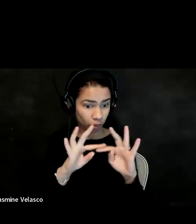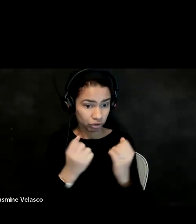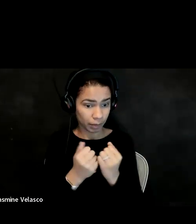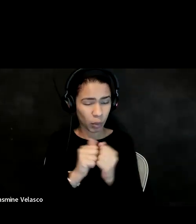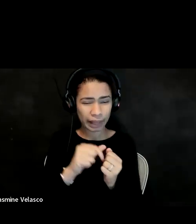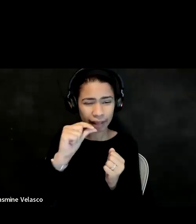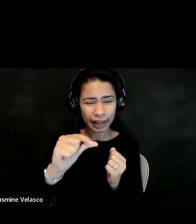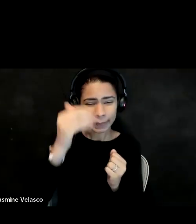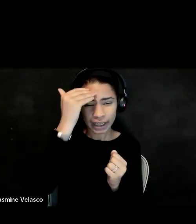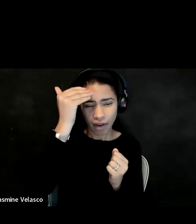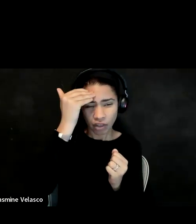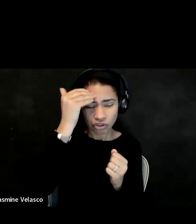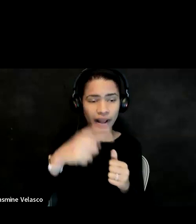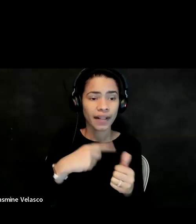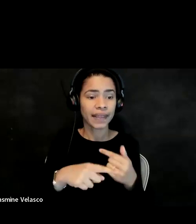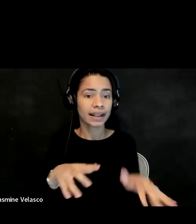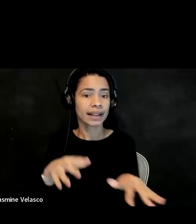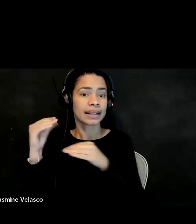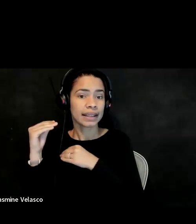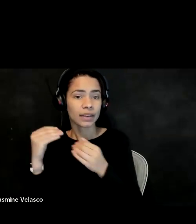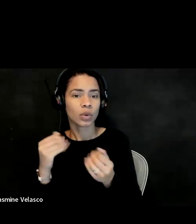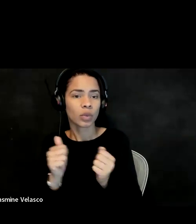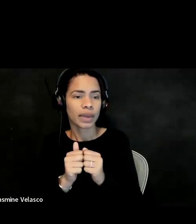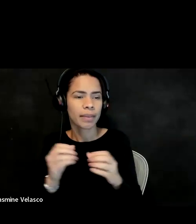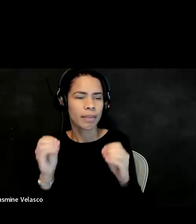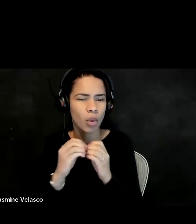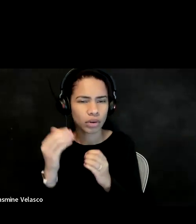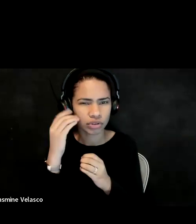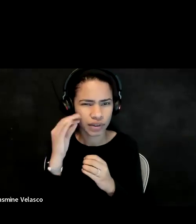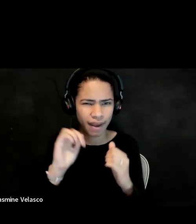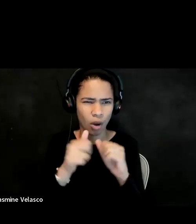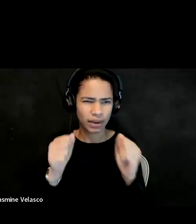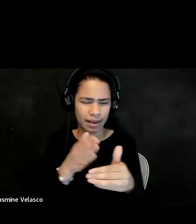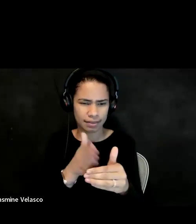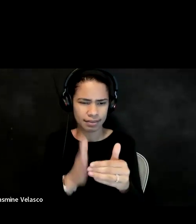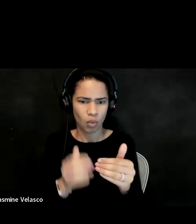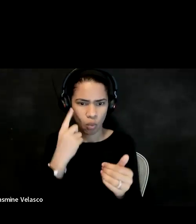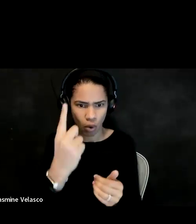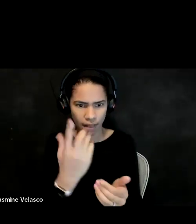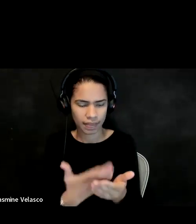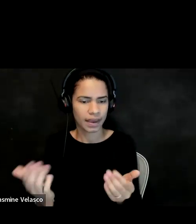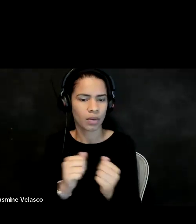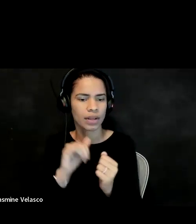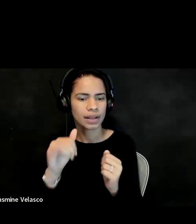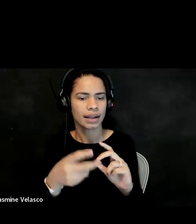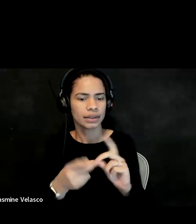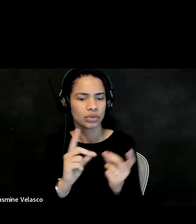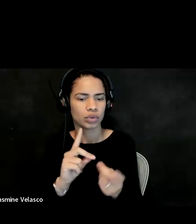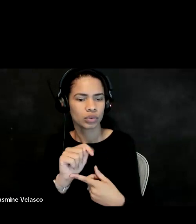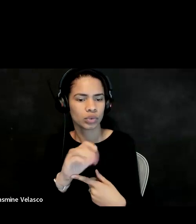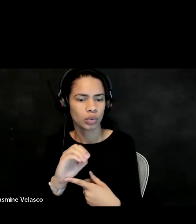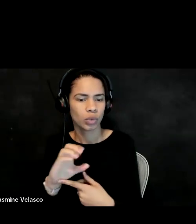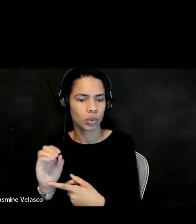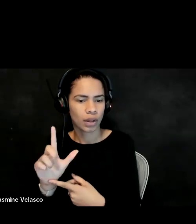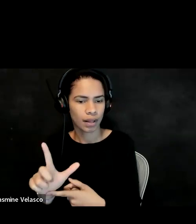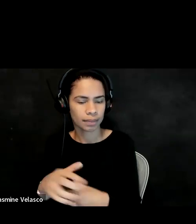bit of knowledge maybe, and then leave with an understanding of how to do this one thing with this digital tool, right? So the students that attend